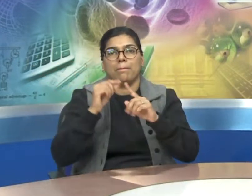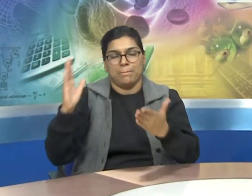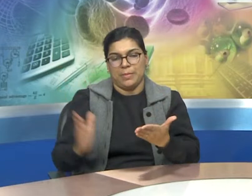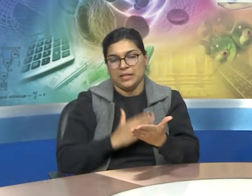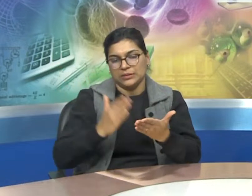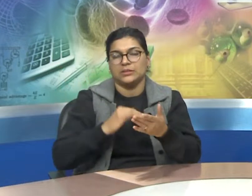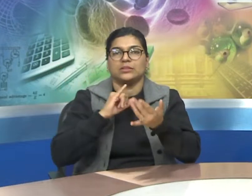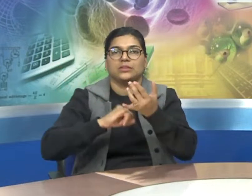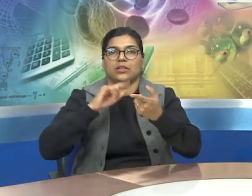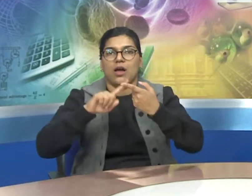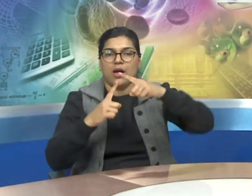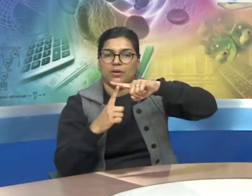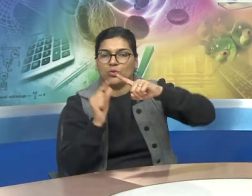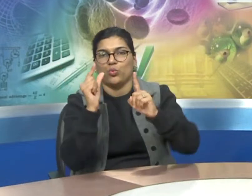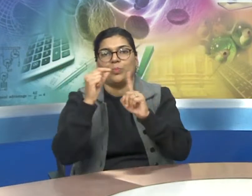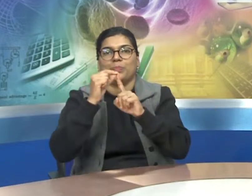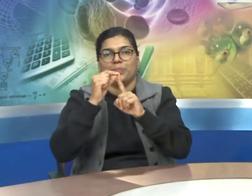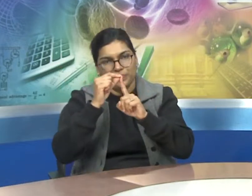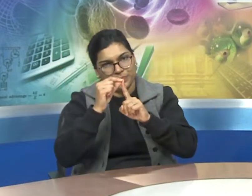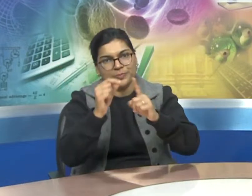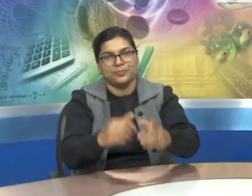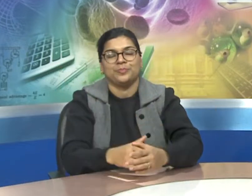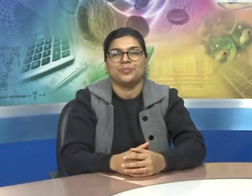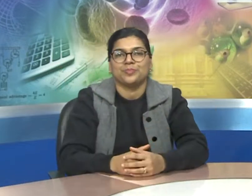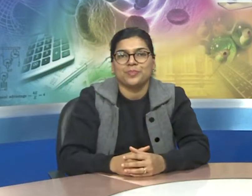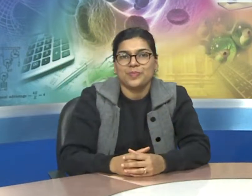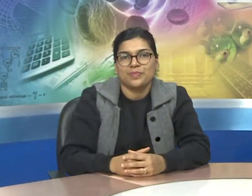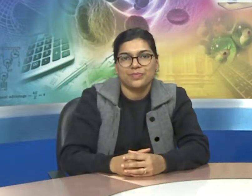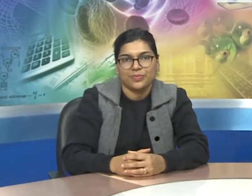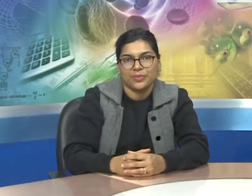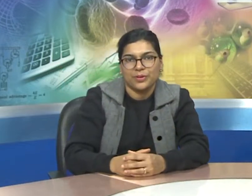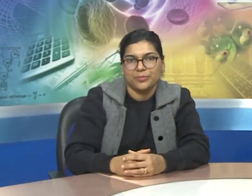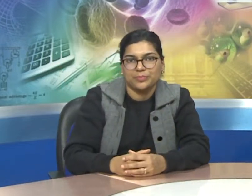presentation. So that can be done in the page setup.